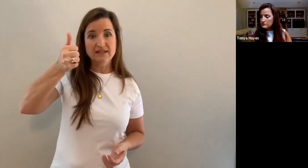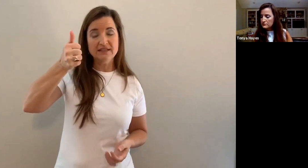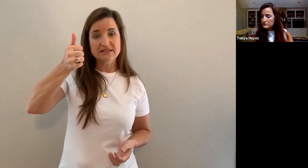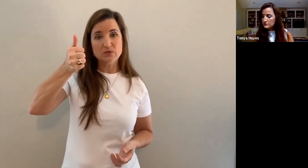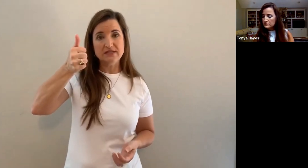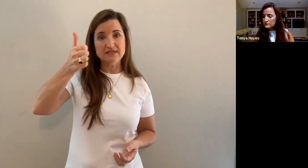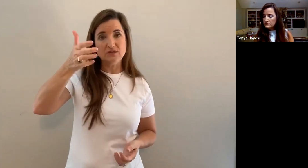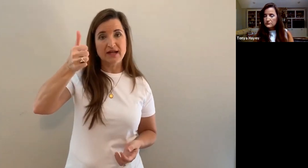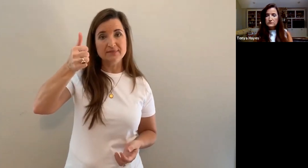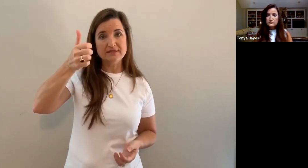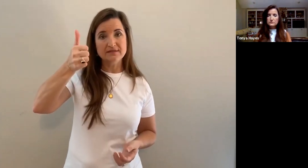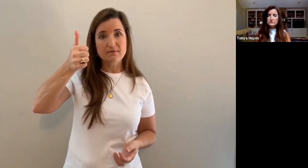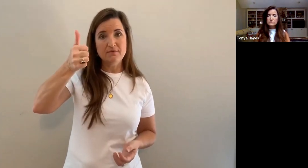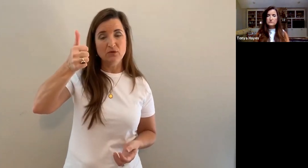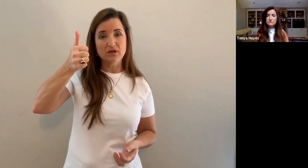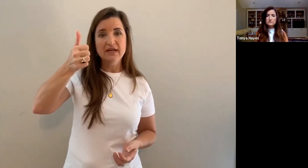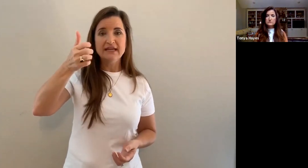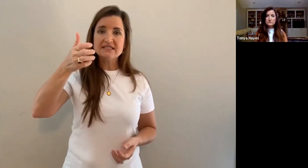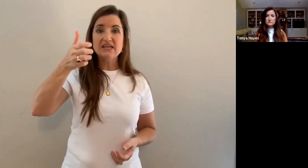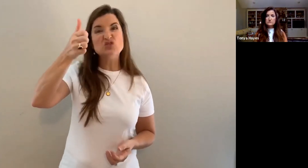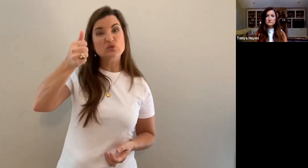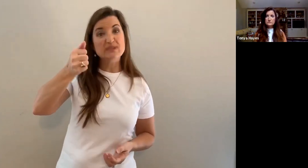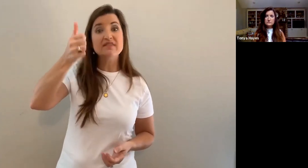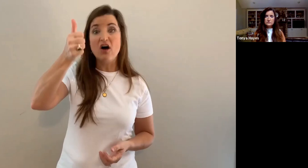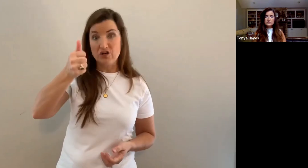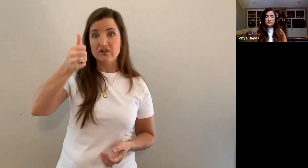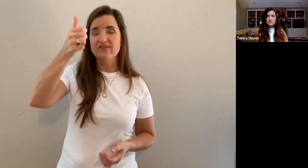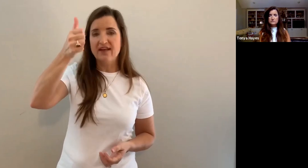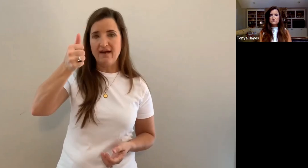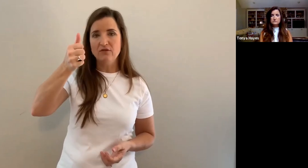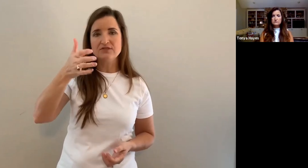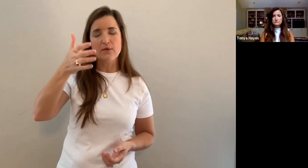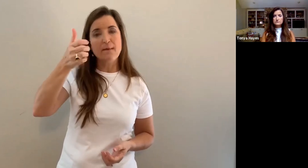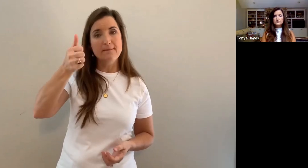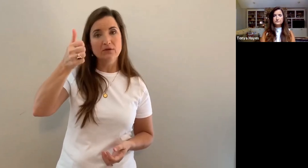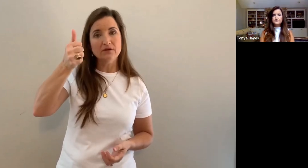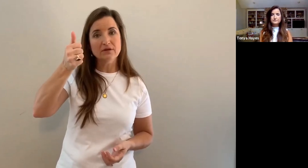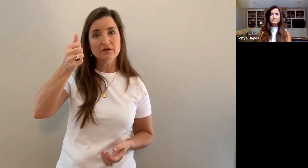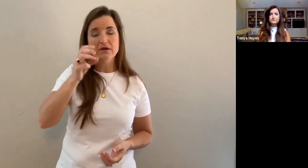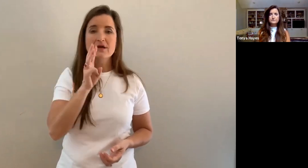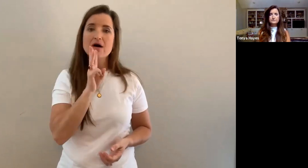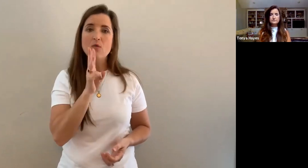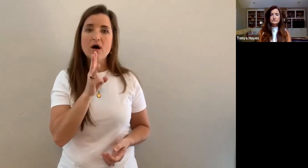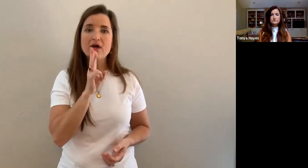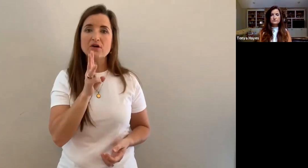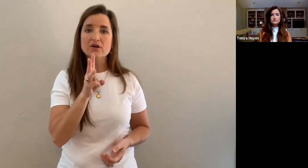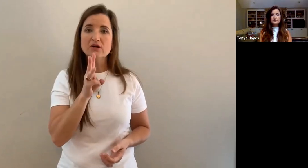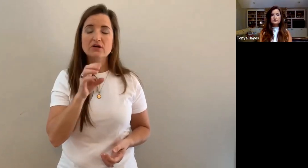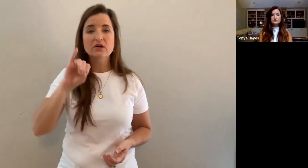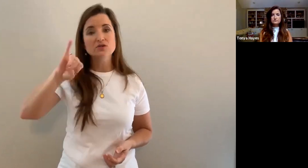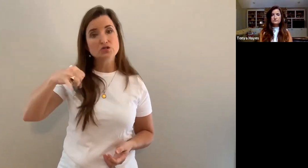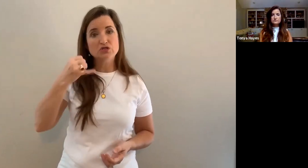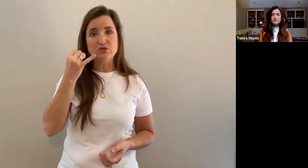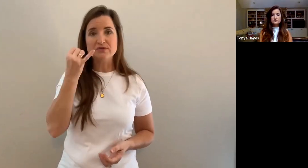take your hand and squeeze it 2 times, milk. And it's like you're squeezing the udder of a cow. So milk,